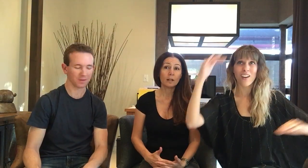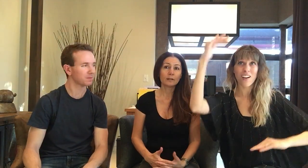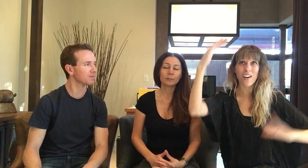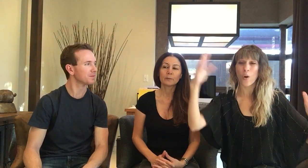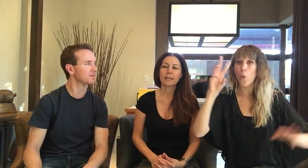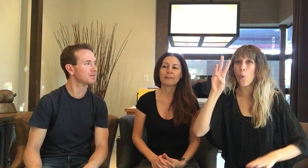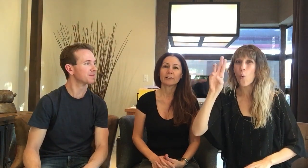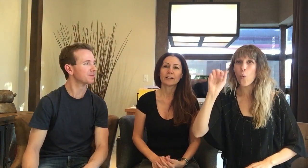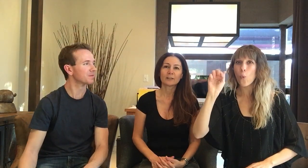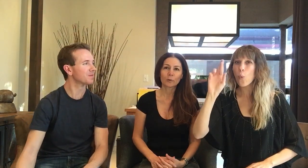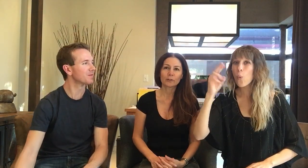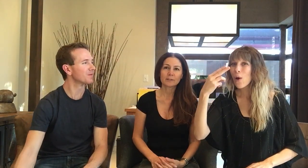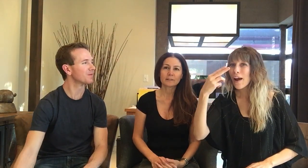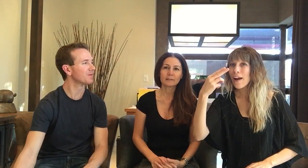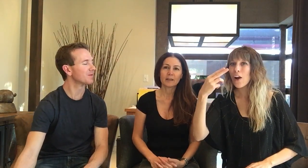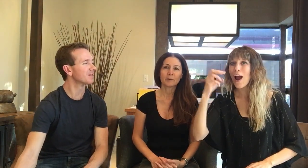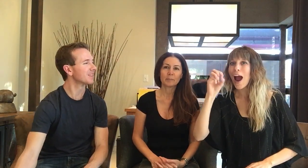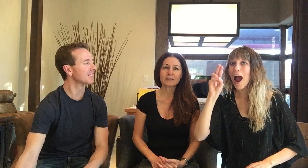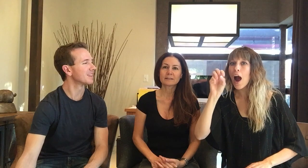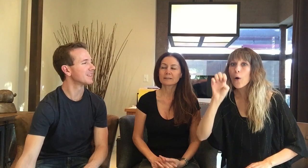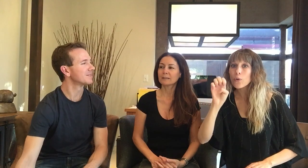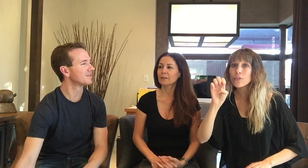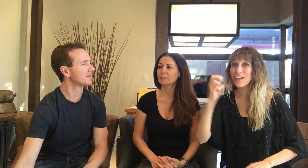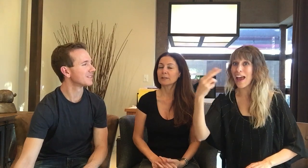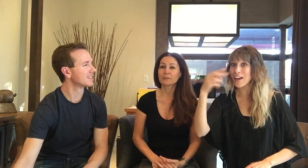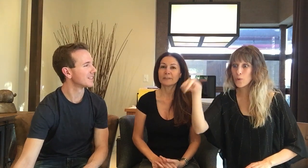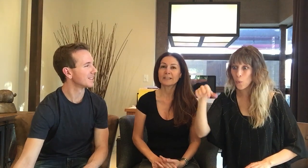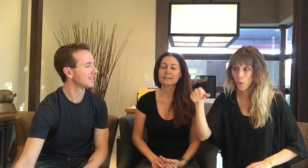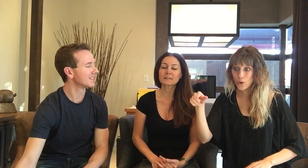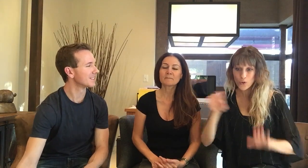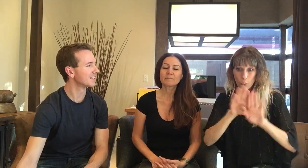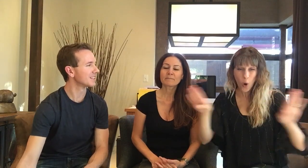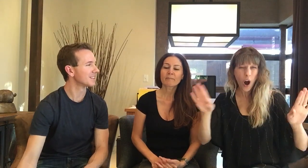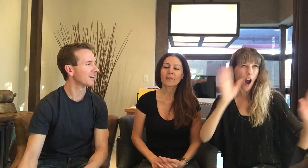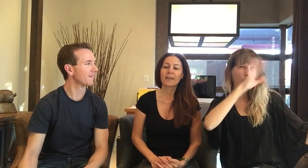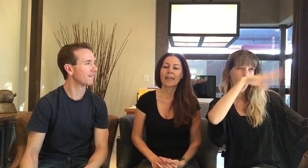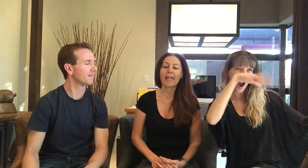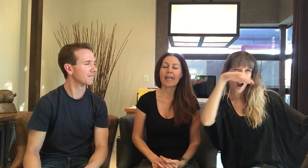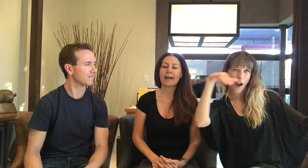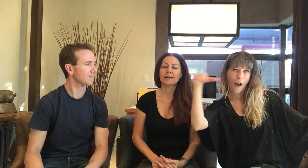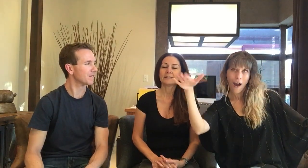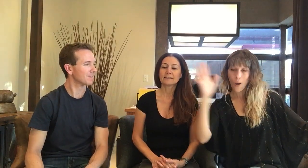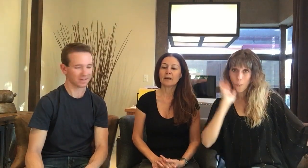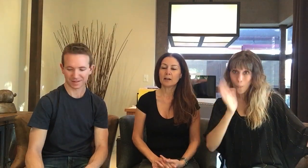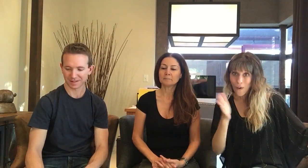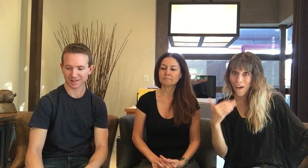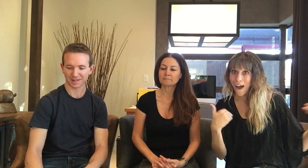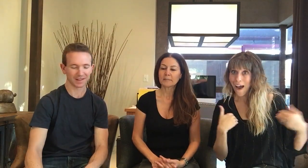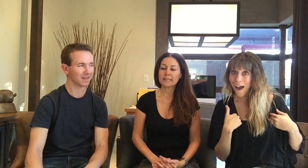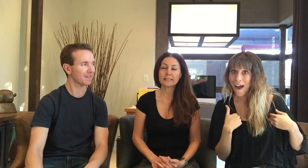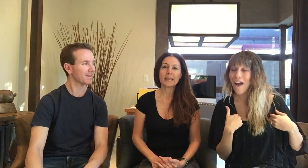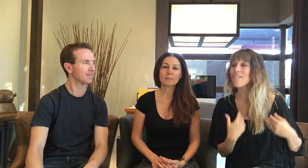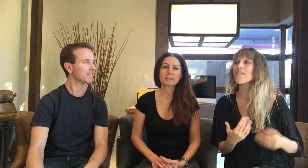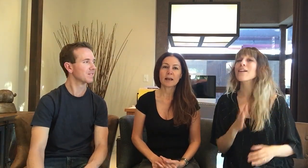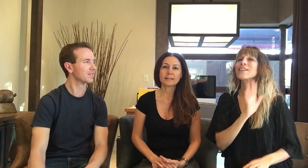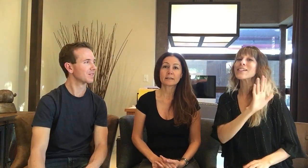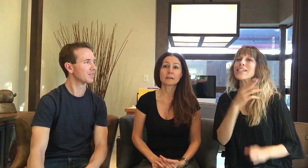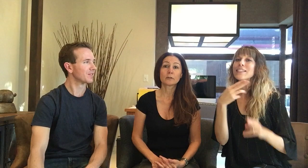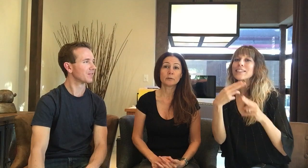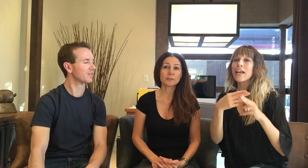wall, where we have our headquarters, Bites, here in Metro Phoenix. And his name is Isaac